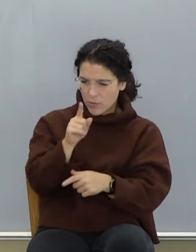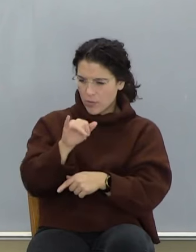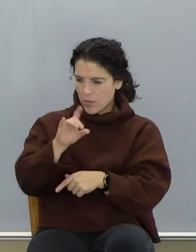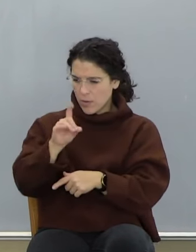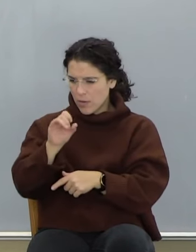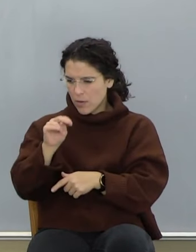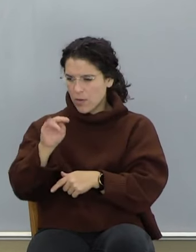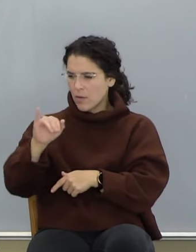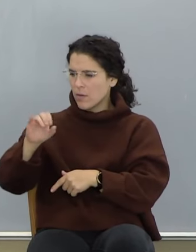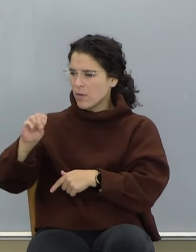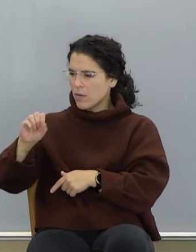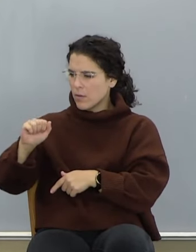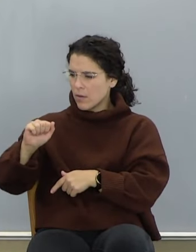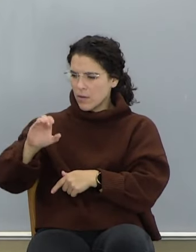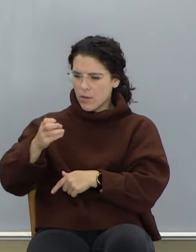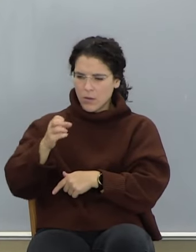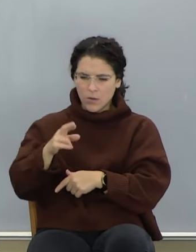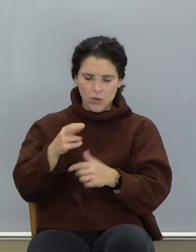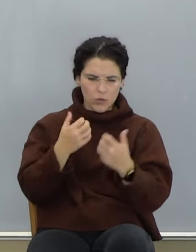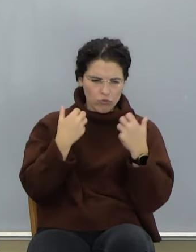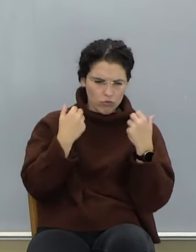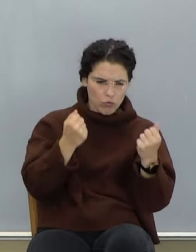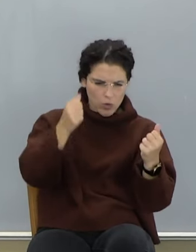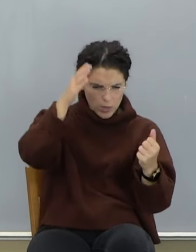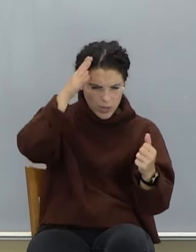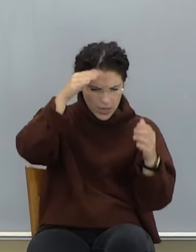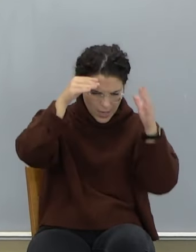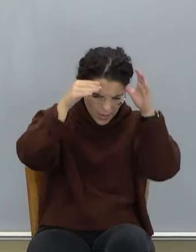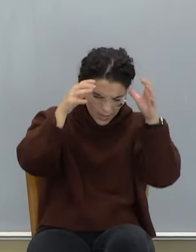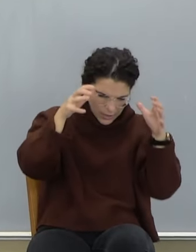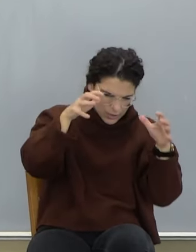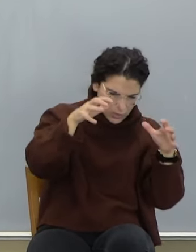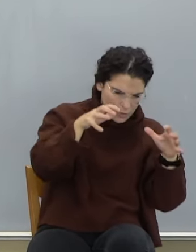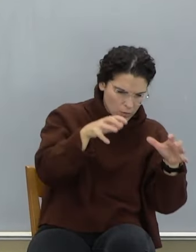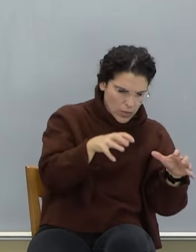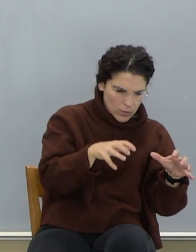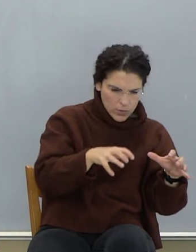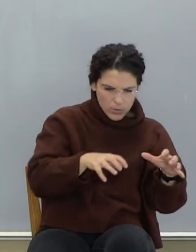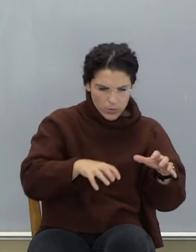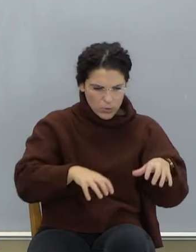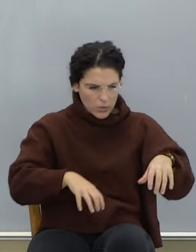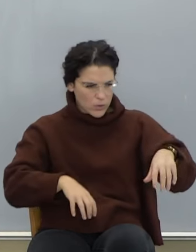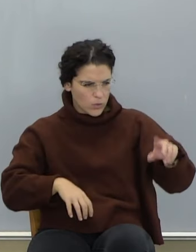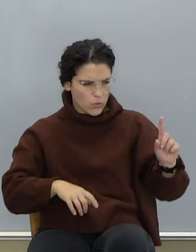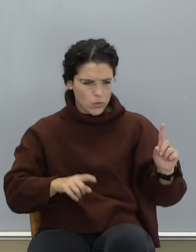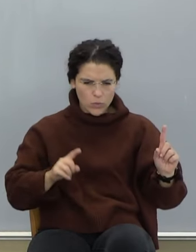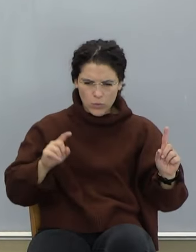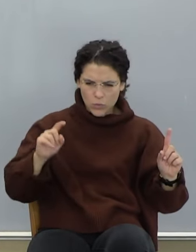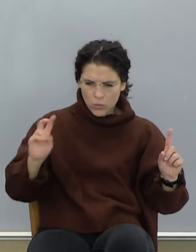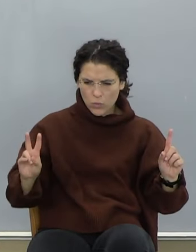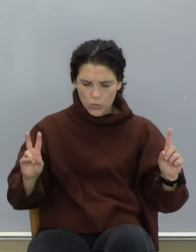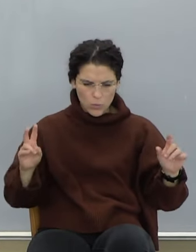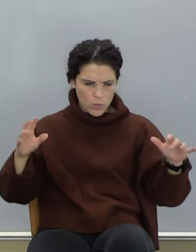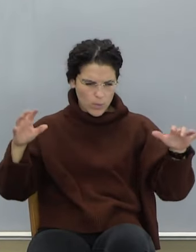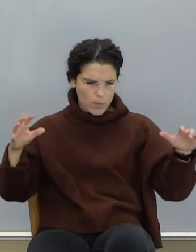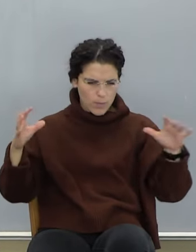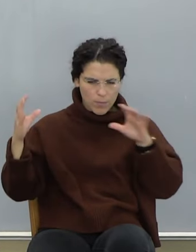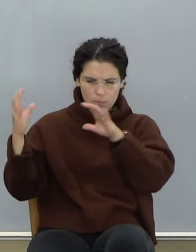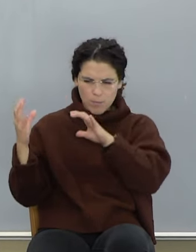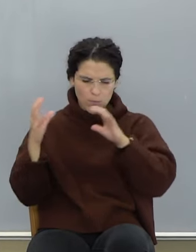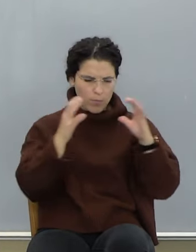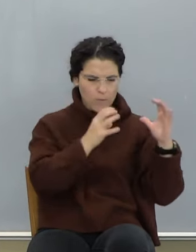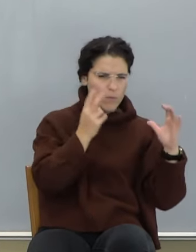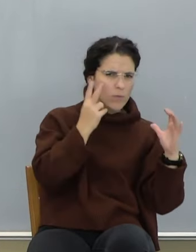Issachar is a strong ass couching down between two burdens. And he saw that the rest was good and the